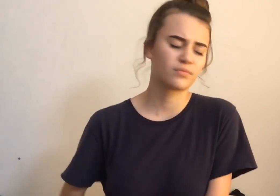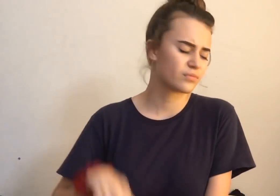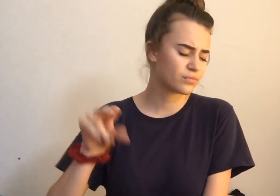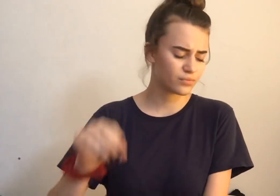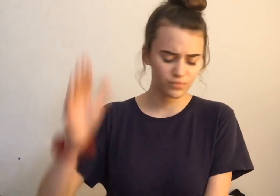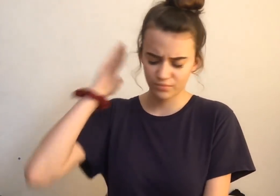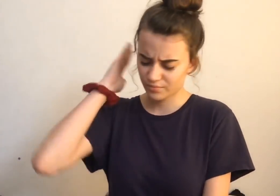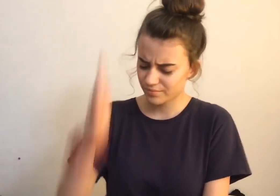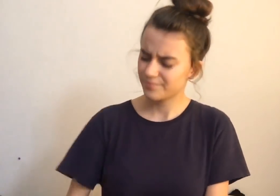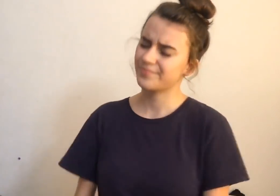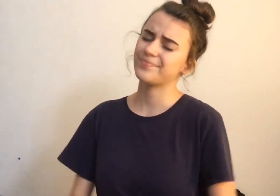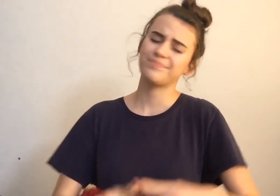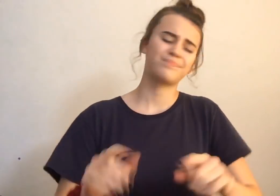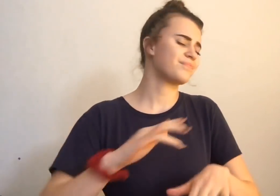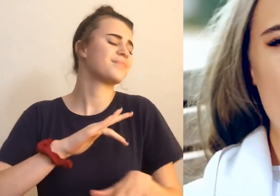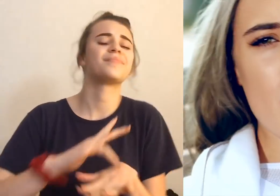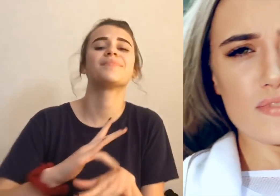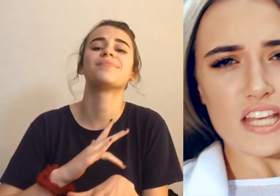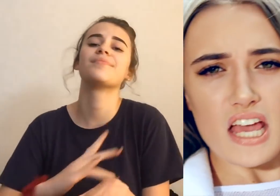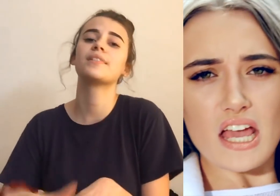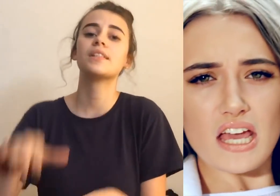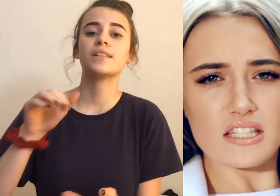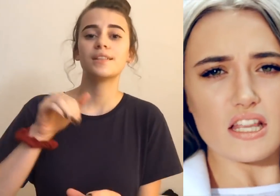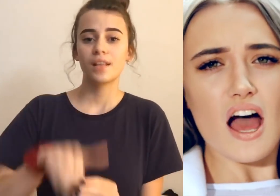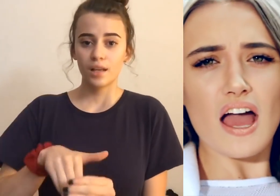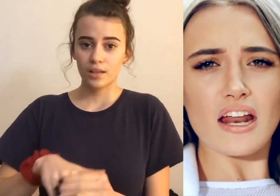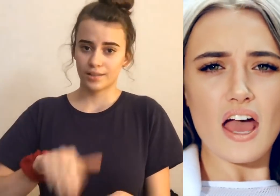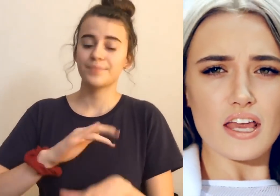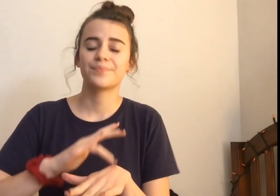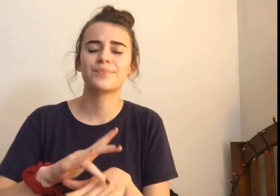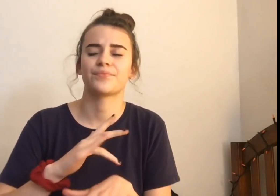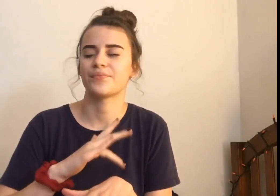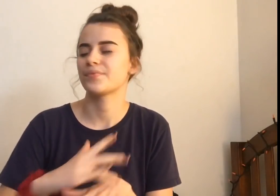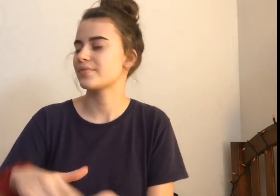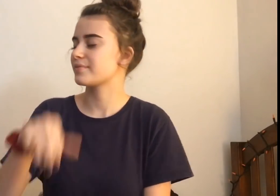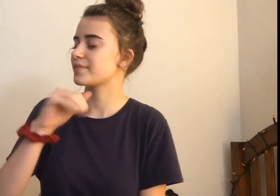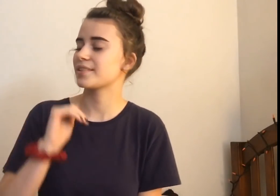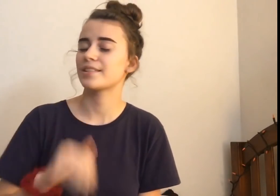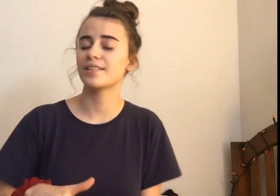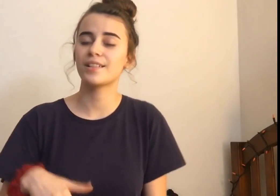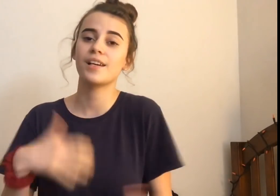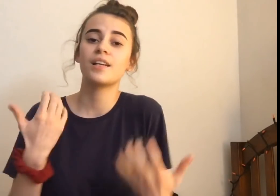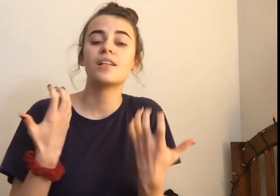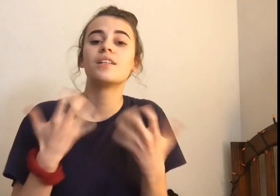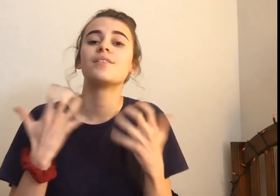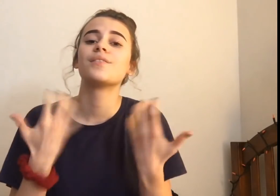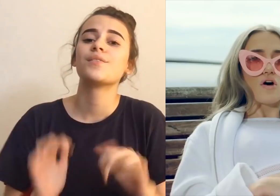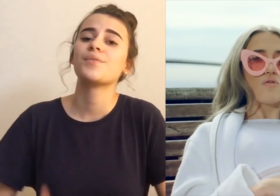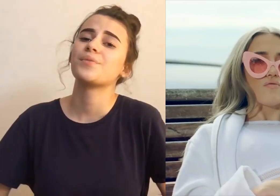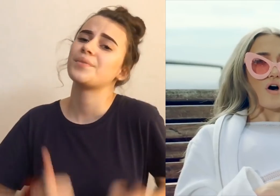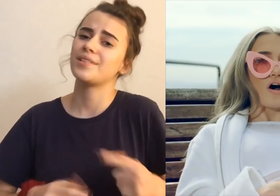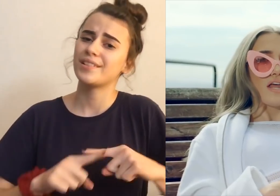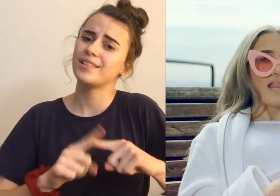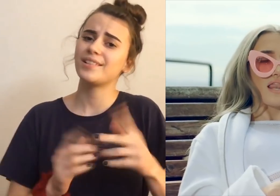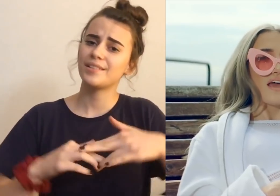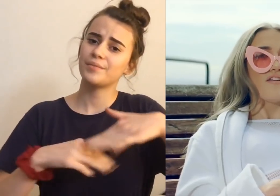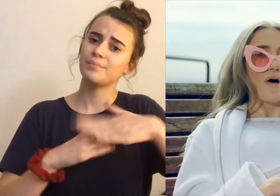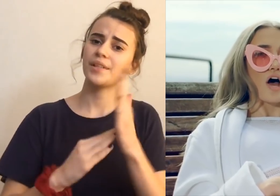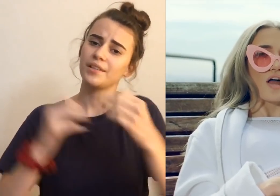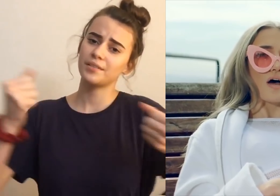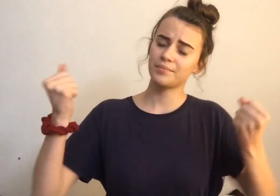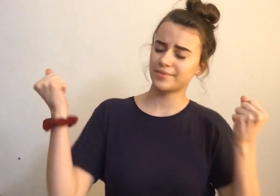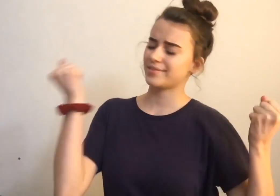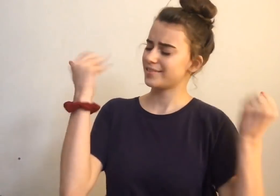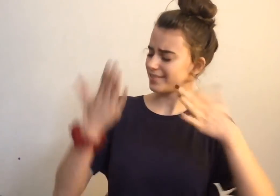I wish there was no tomorrow. But I'm empty inside, yeah, I'm empty inside. And I don't wanna